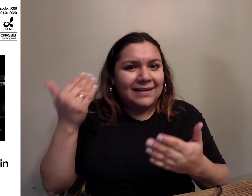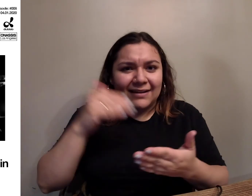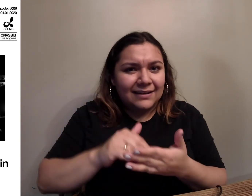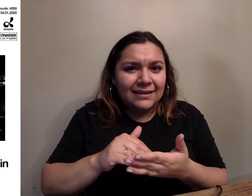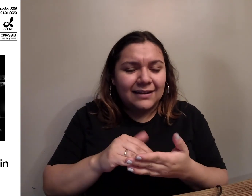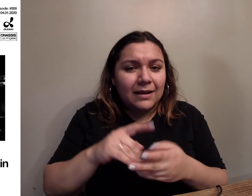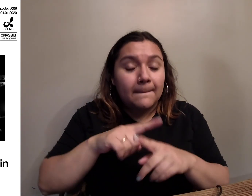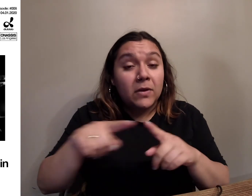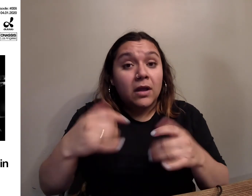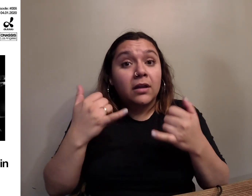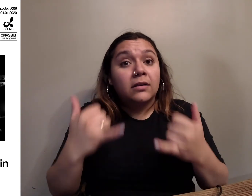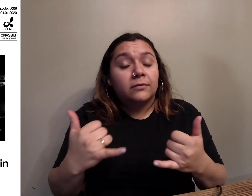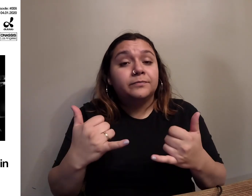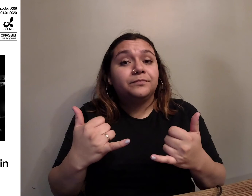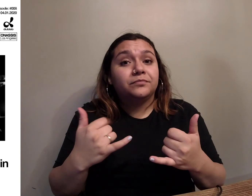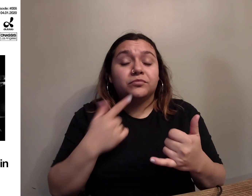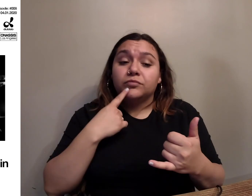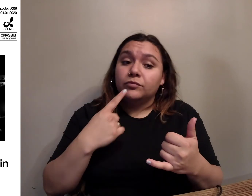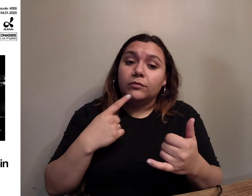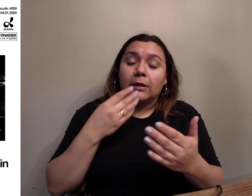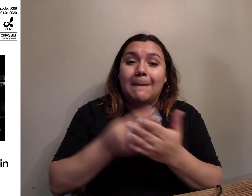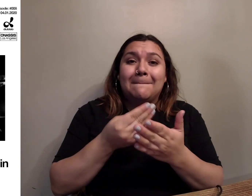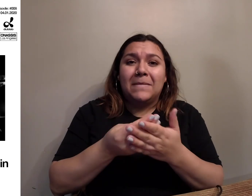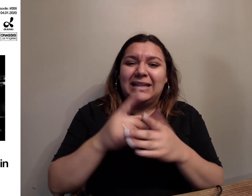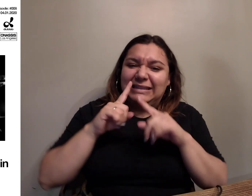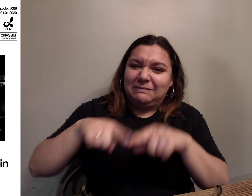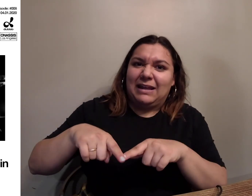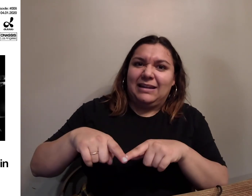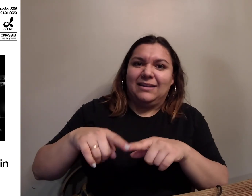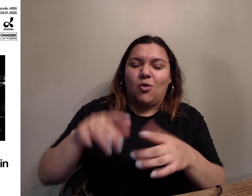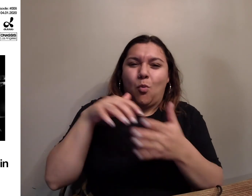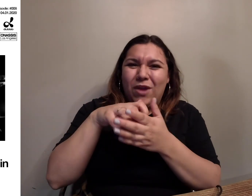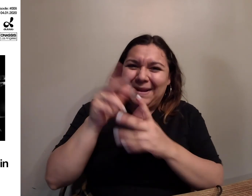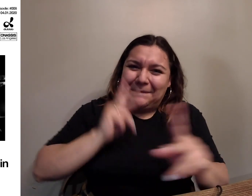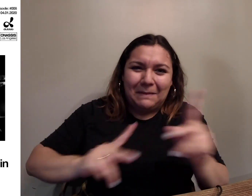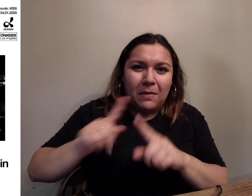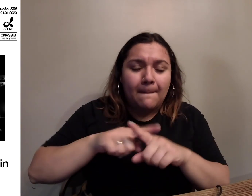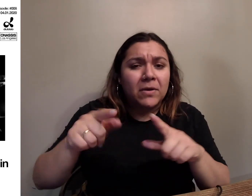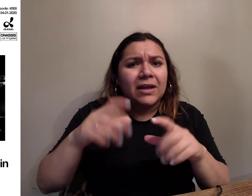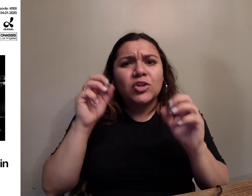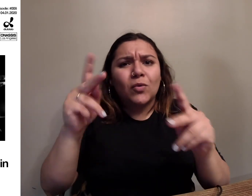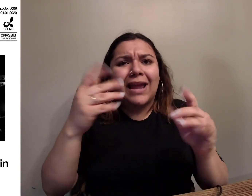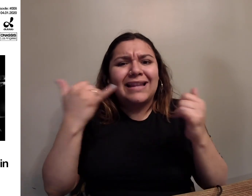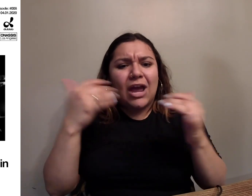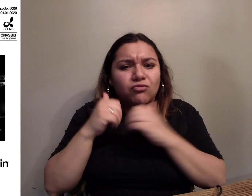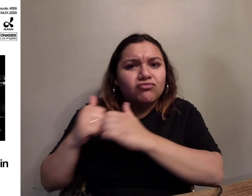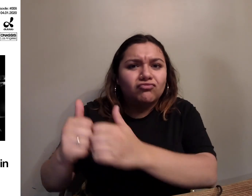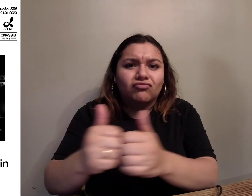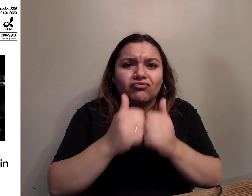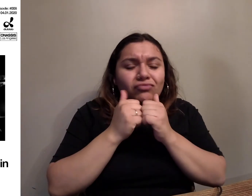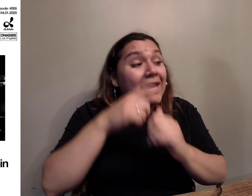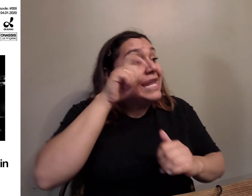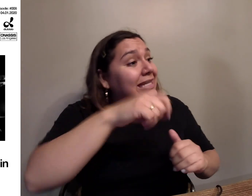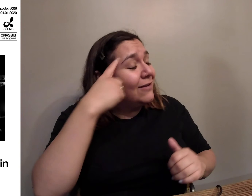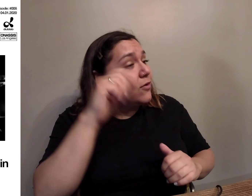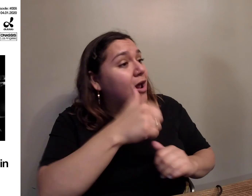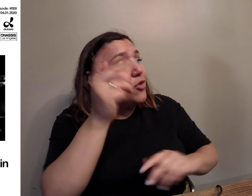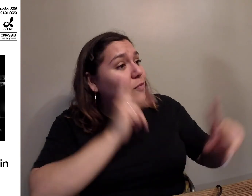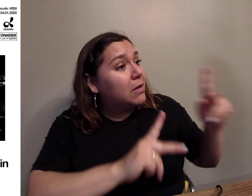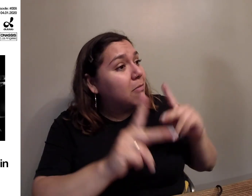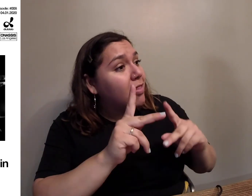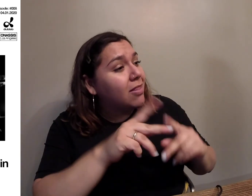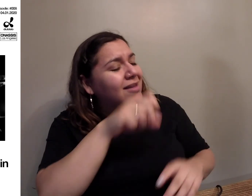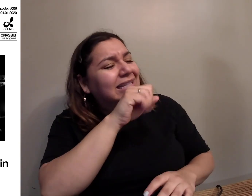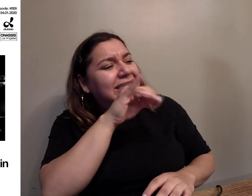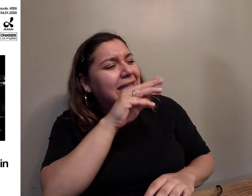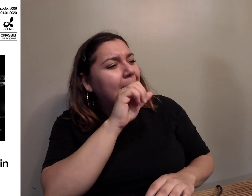weak, dependent, fragile creatures, but we're together that. And the need for others. Okay. The need for others. Simon, it's been